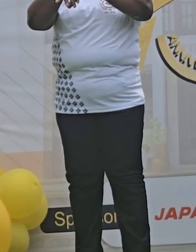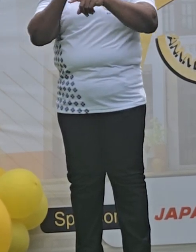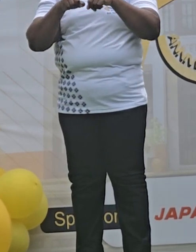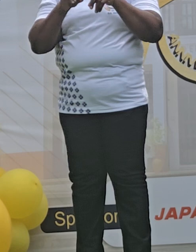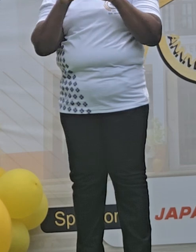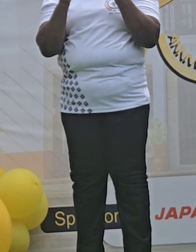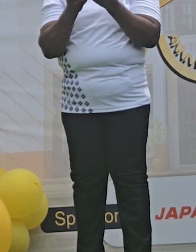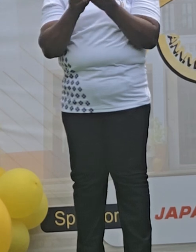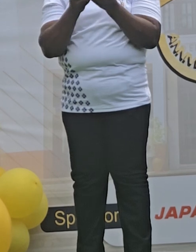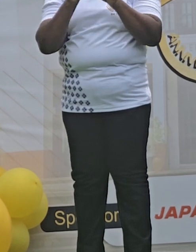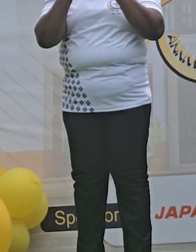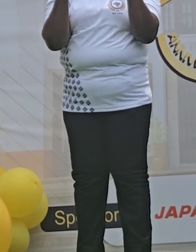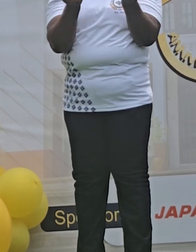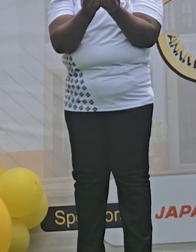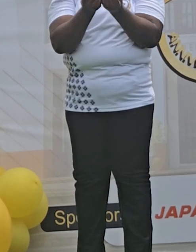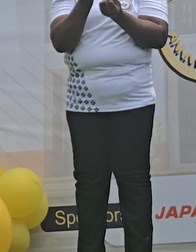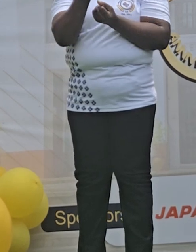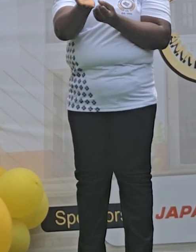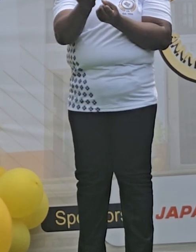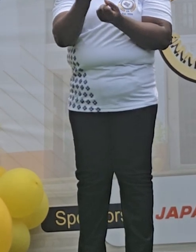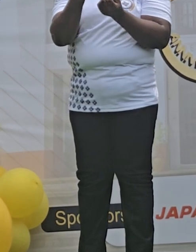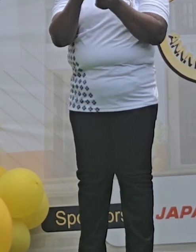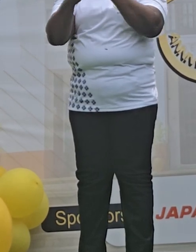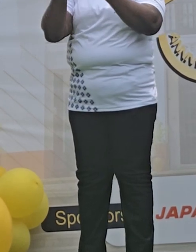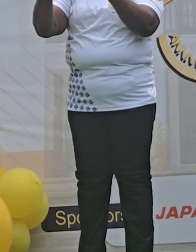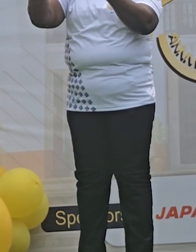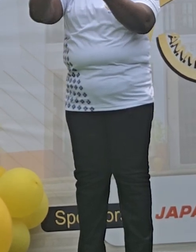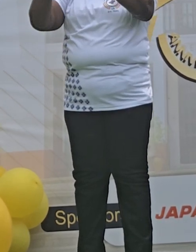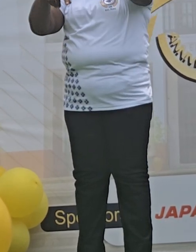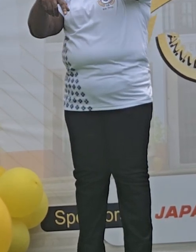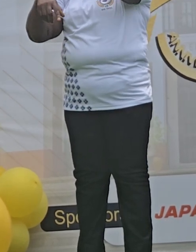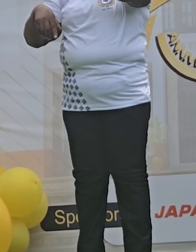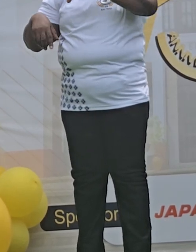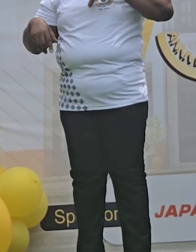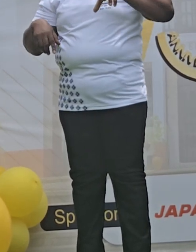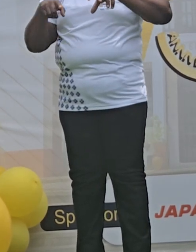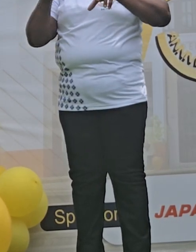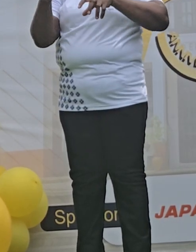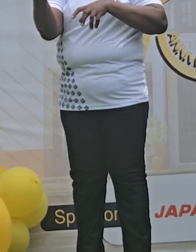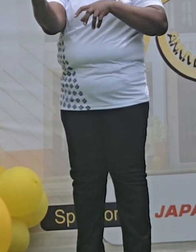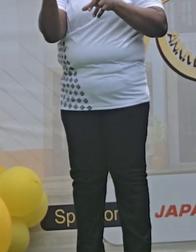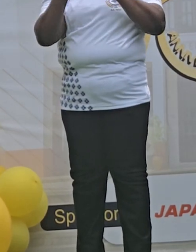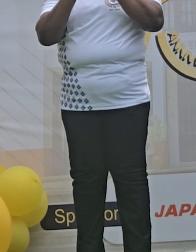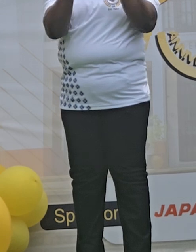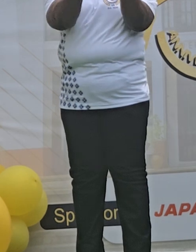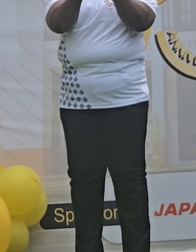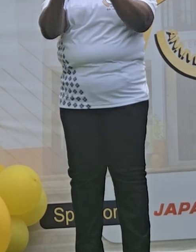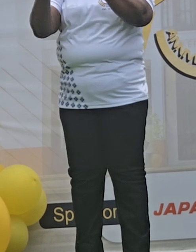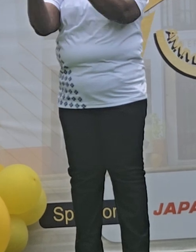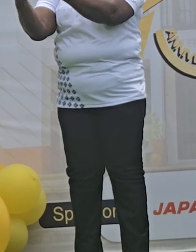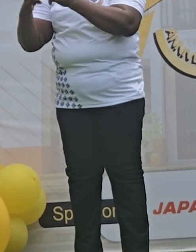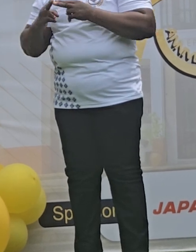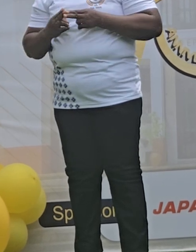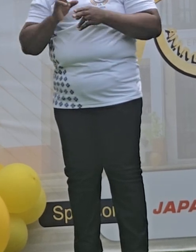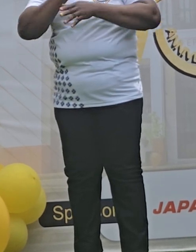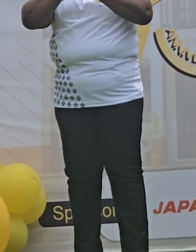Department of Sociology, which was one of the three original units of the Institute